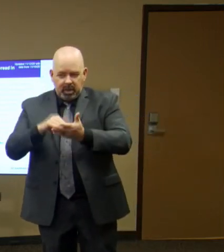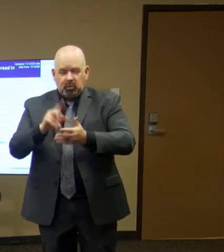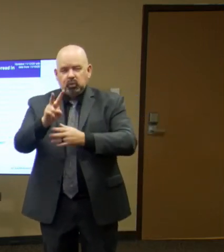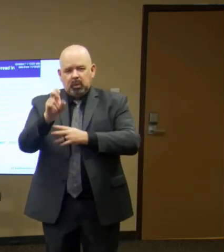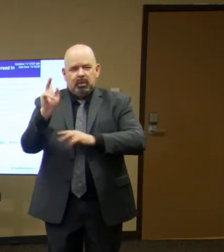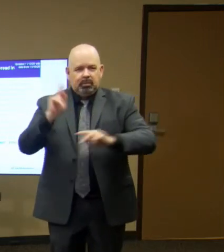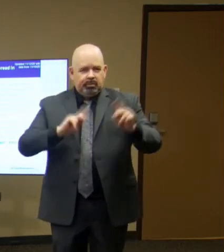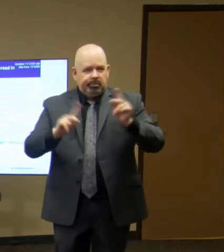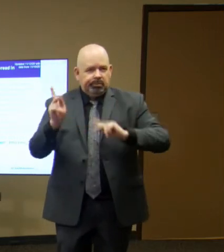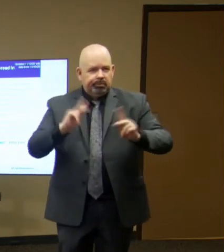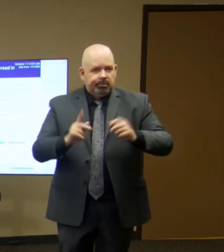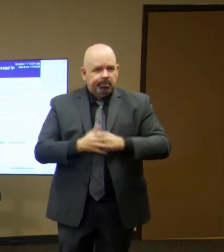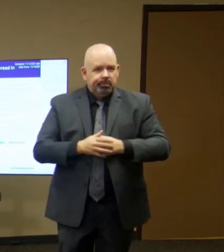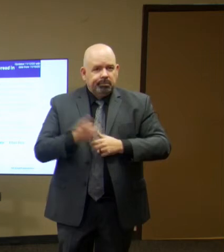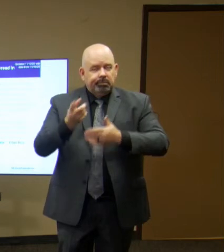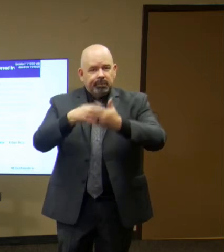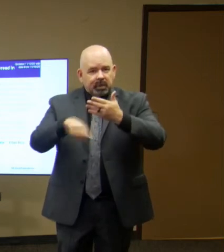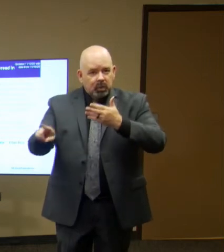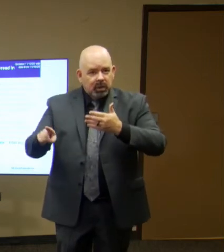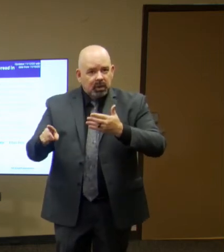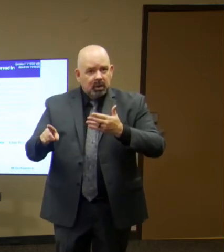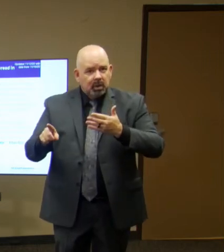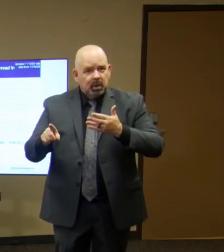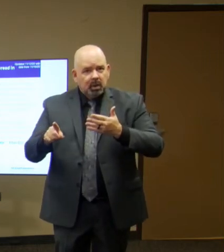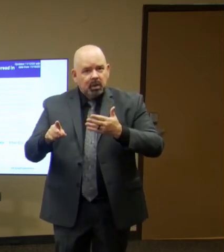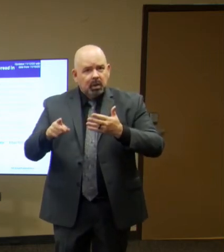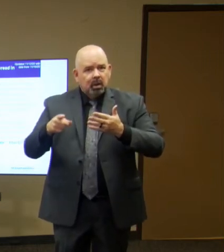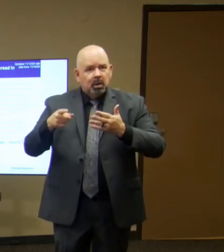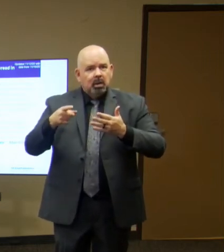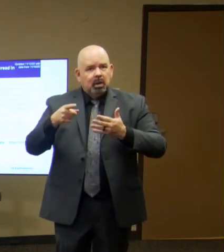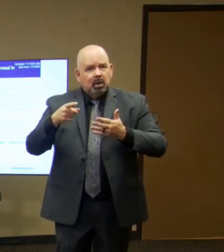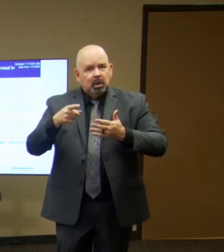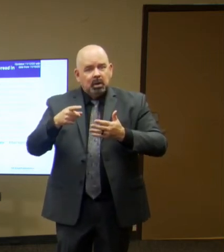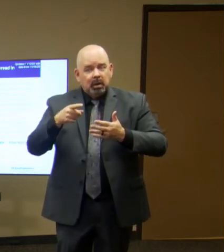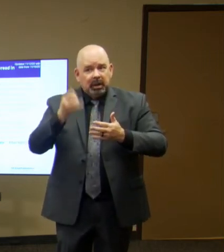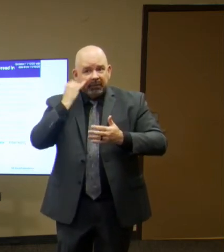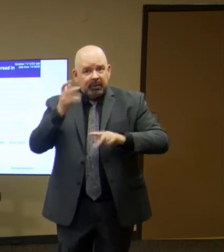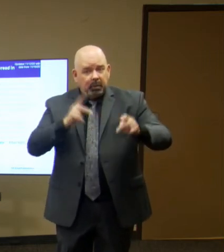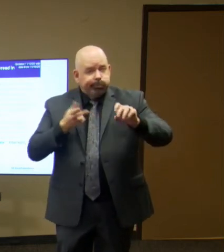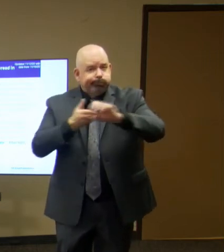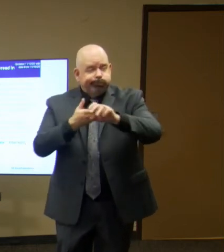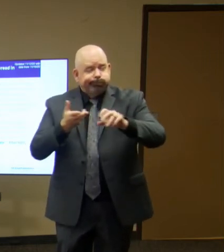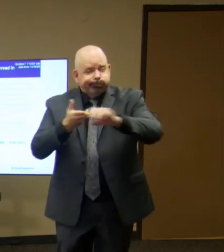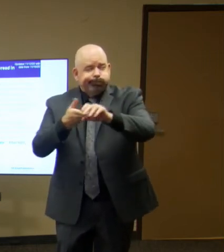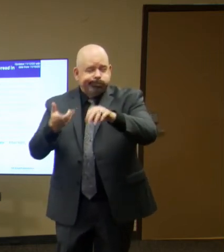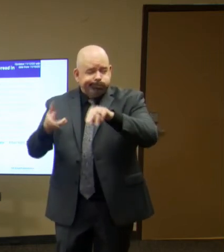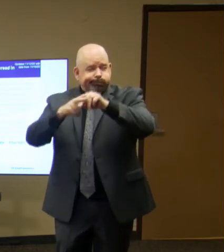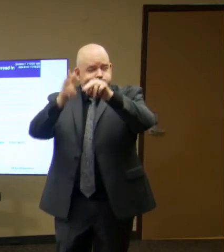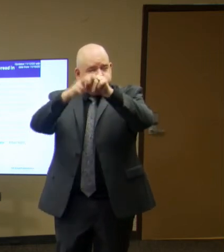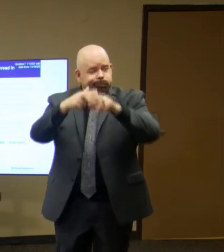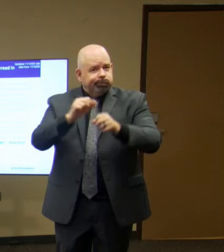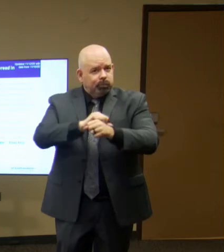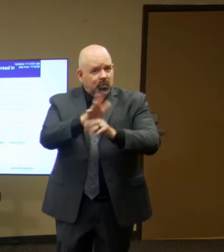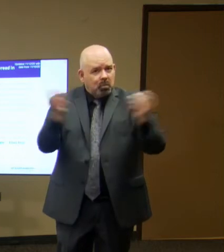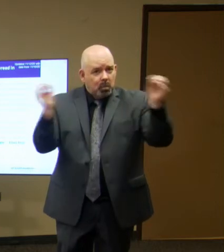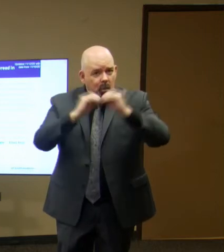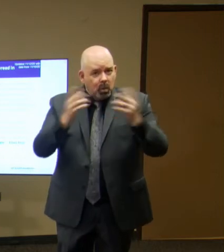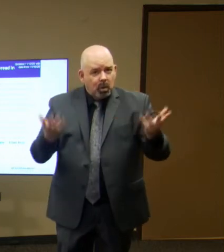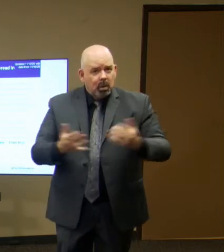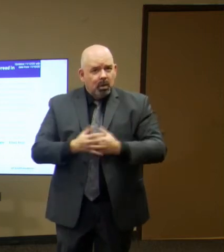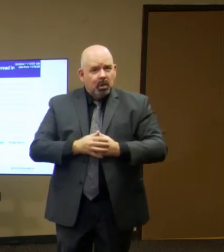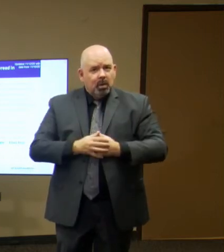be replaced with over 1,500 cases. And so it's very important